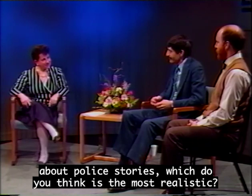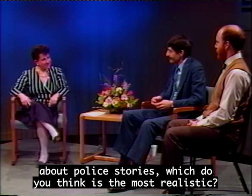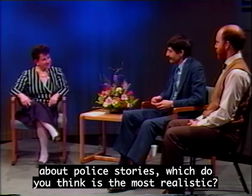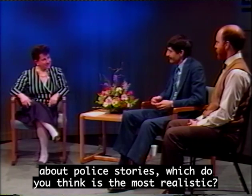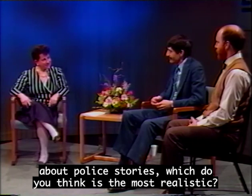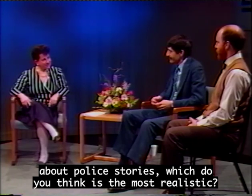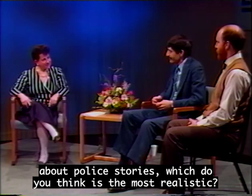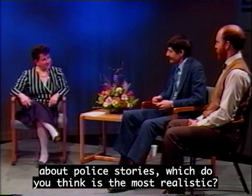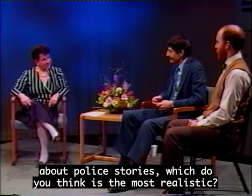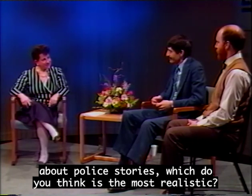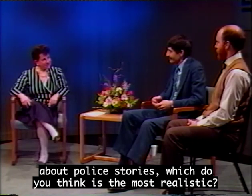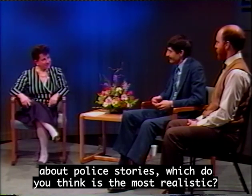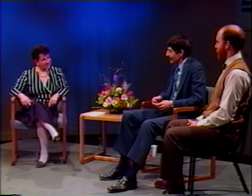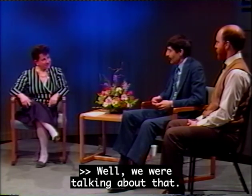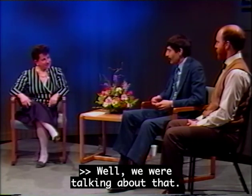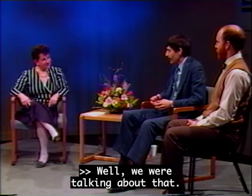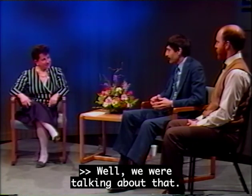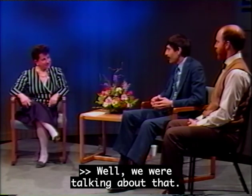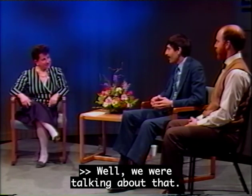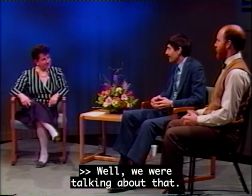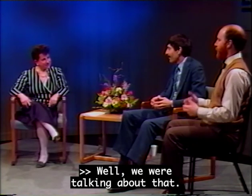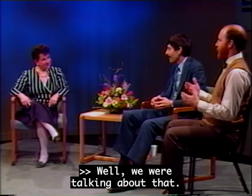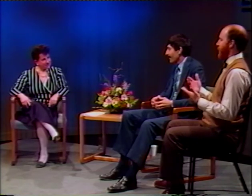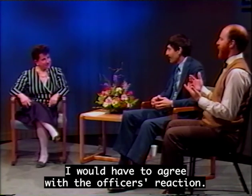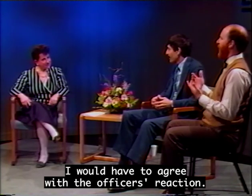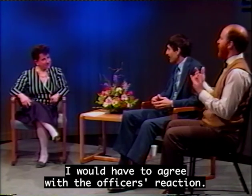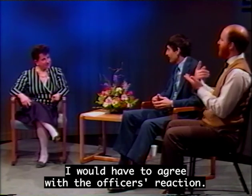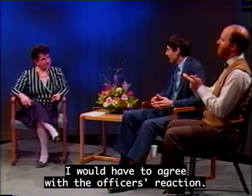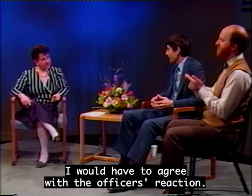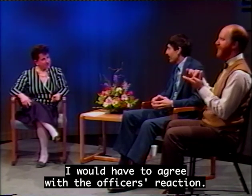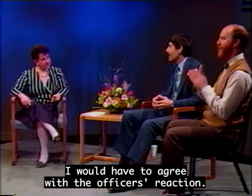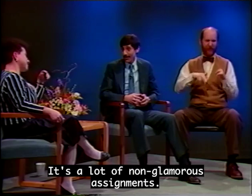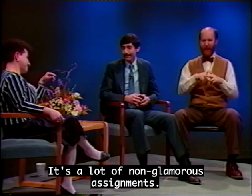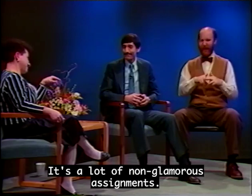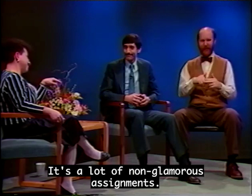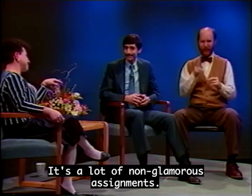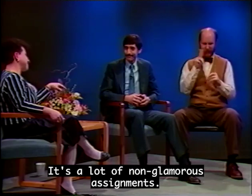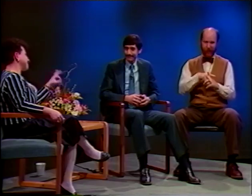All right. What was the decision in the Brown case? He was found guilty.